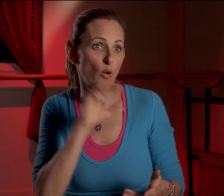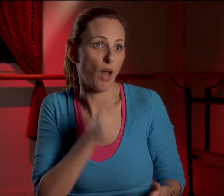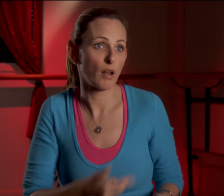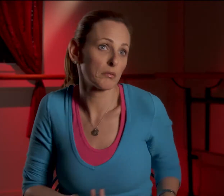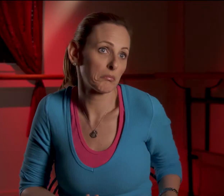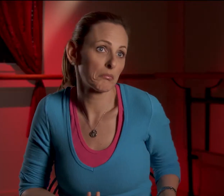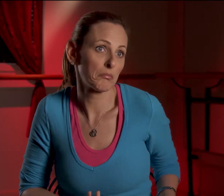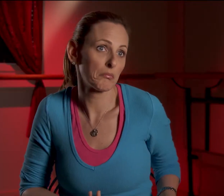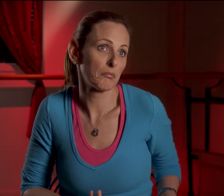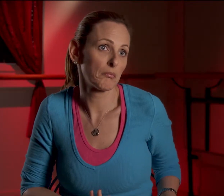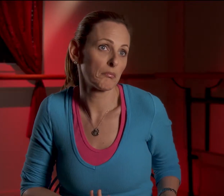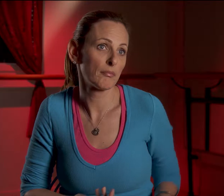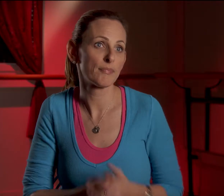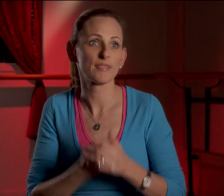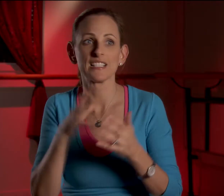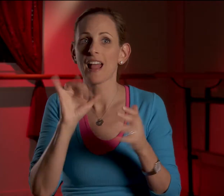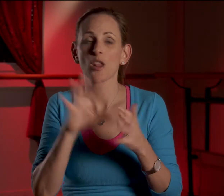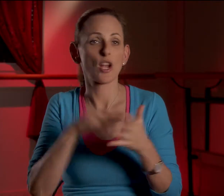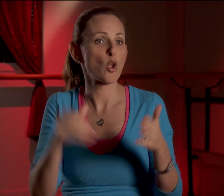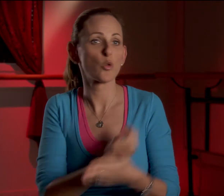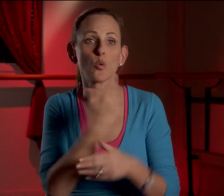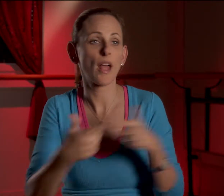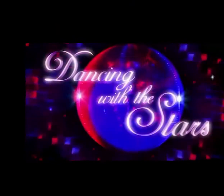just like anybody else who is hearing, who may not have had a dance class.